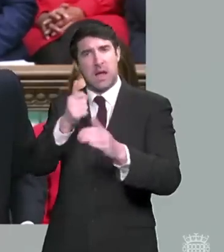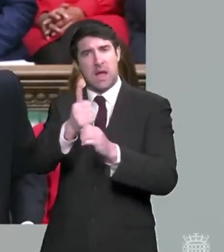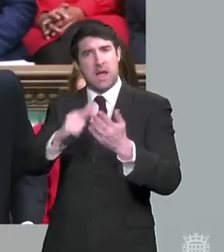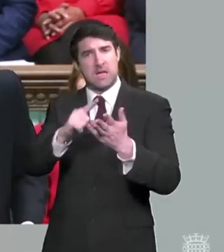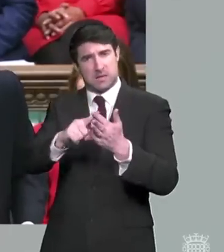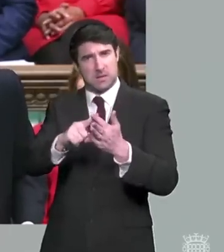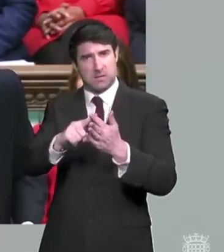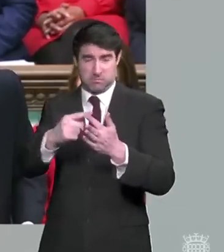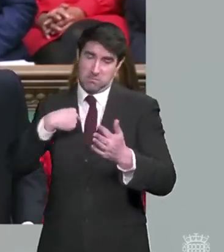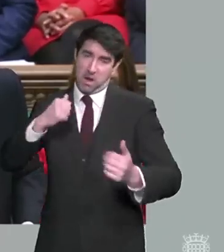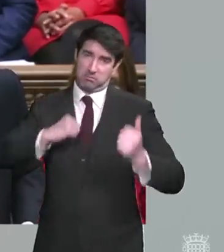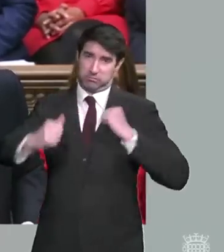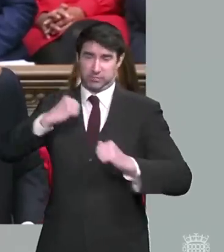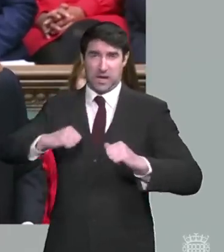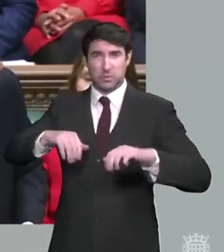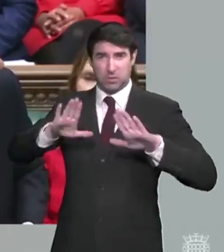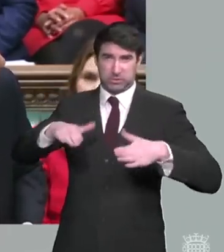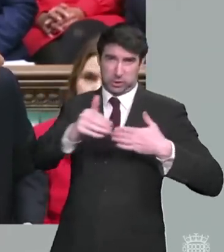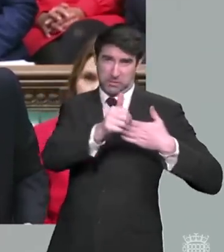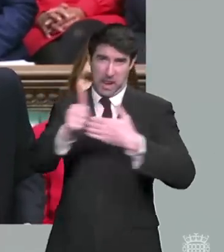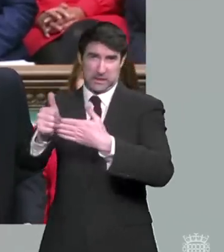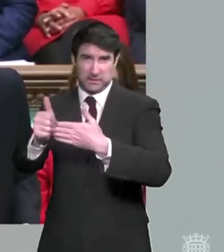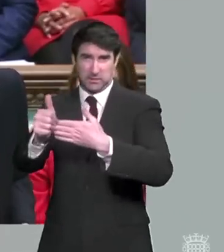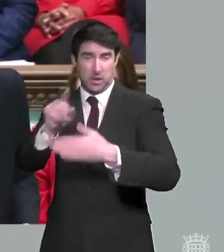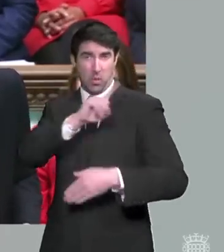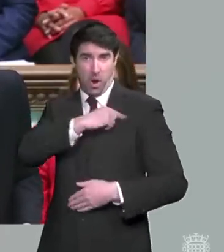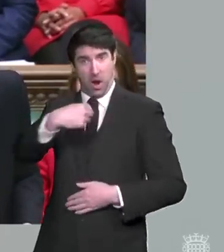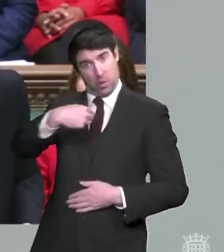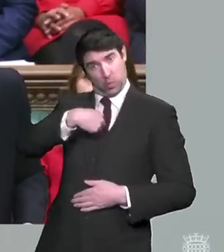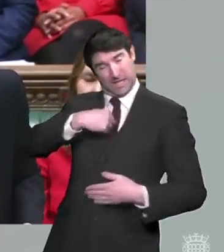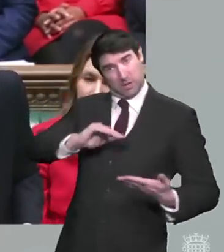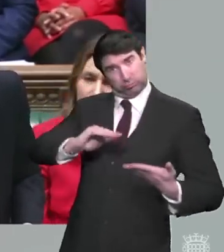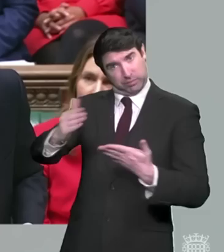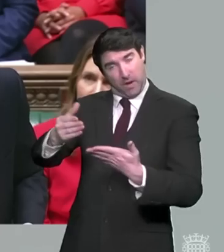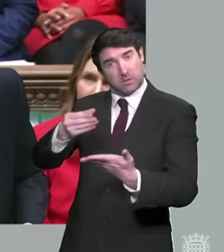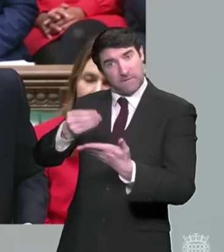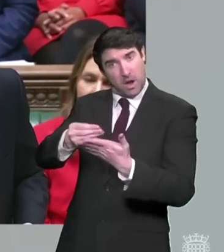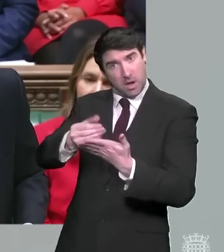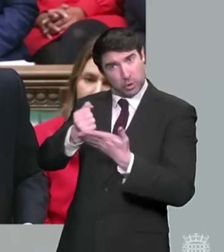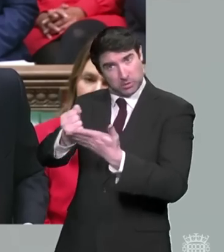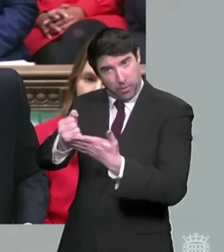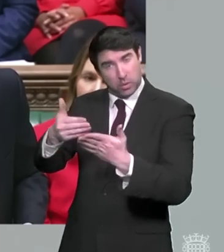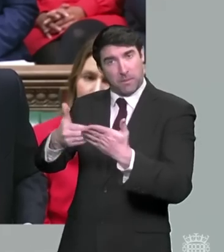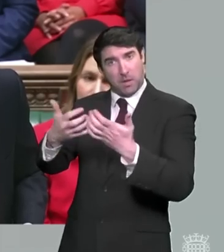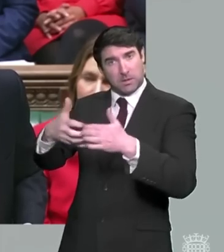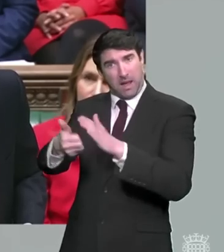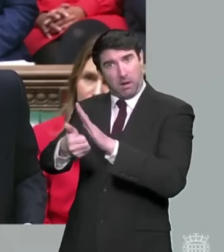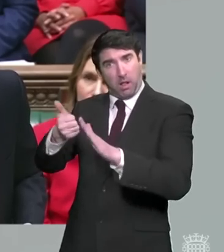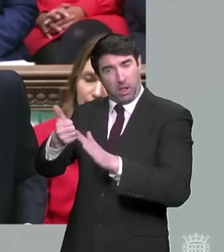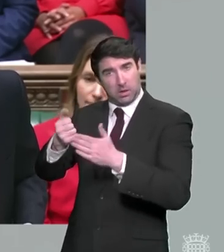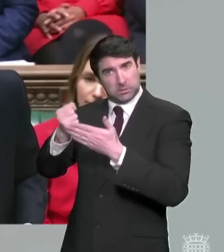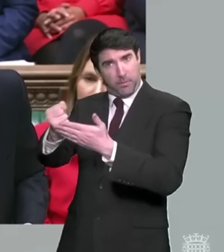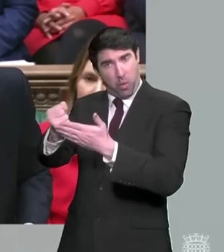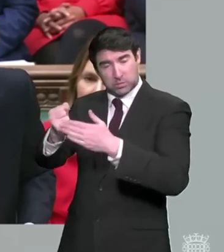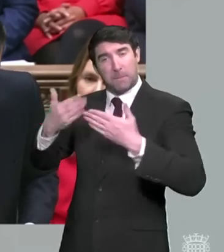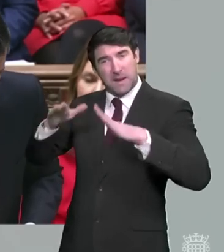a leadership role in this regard, being one of the first countries to provide financial and technical support, putting investigators